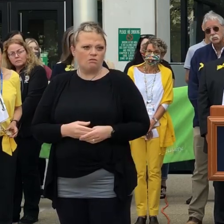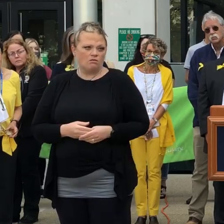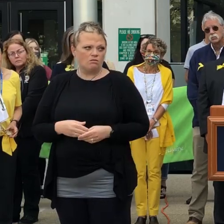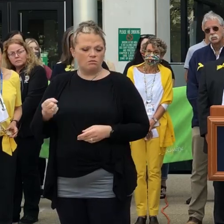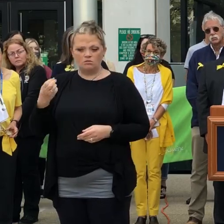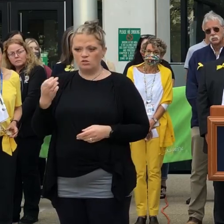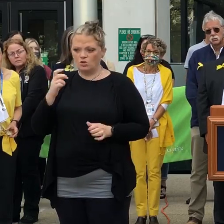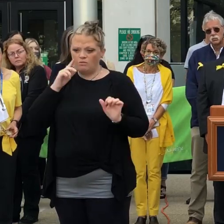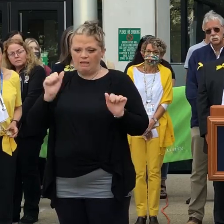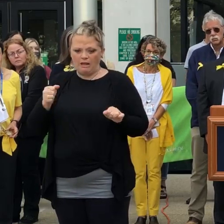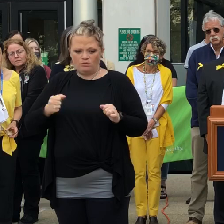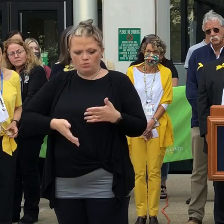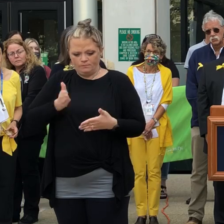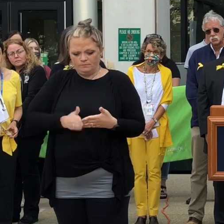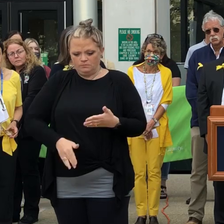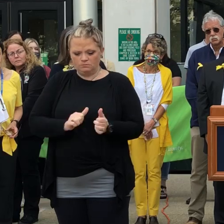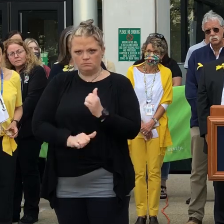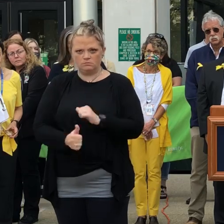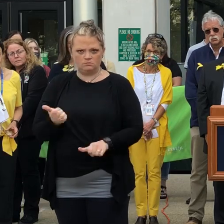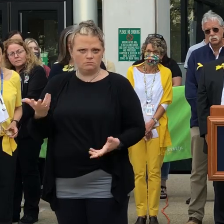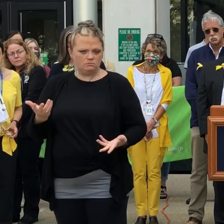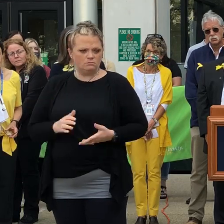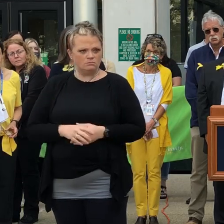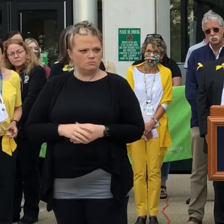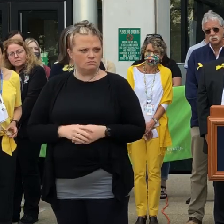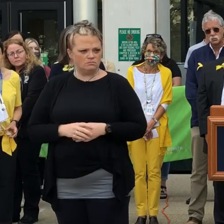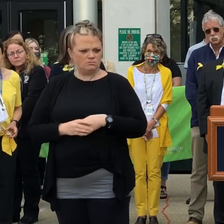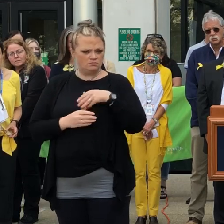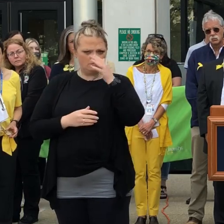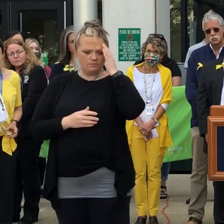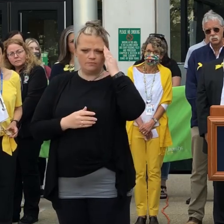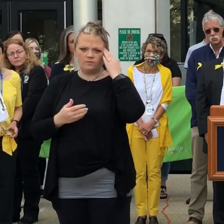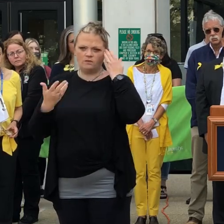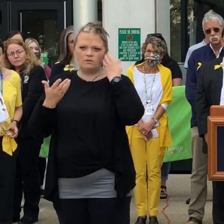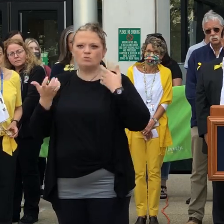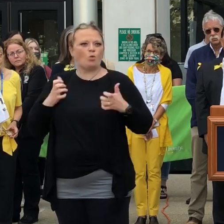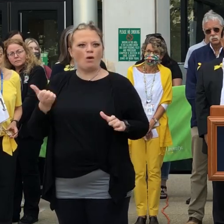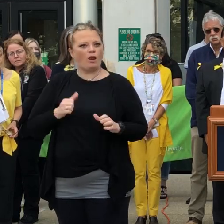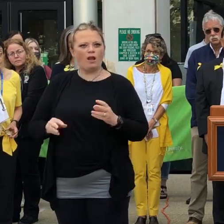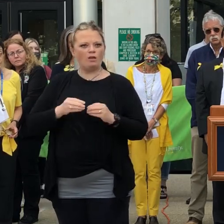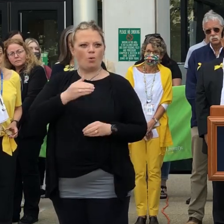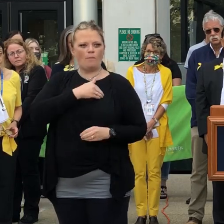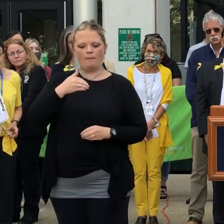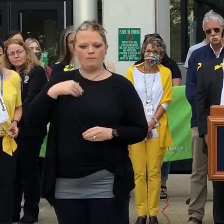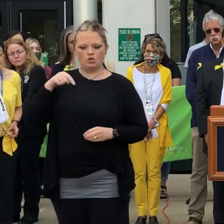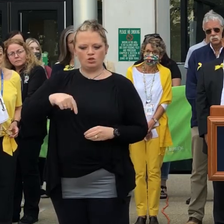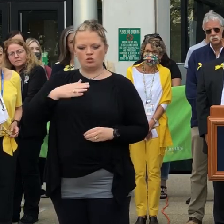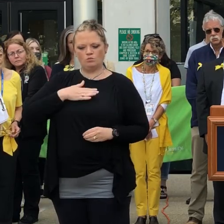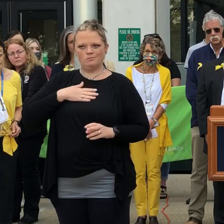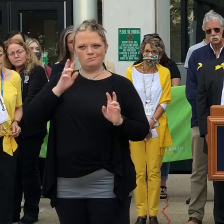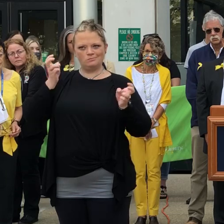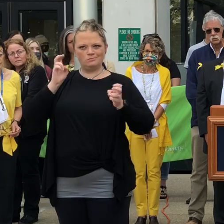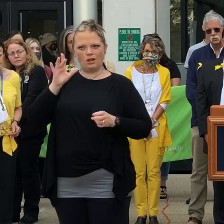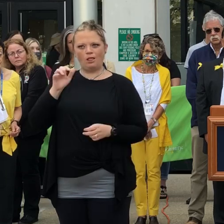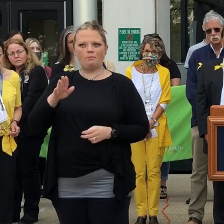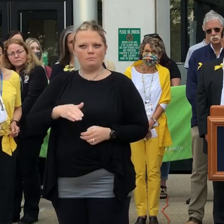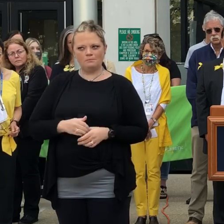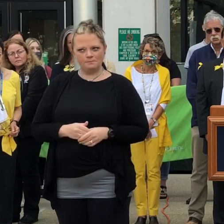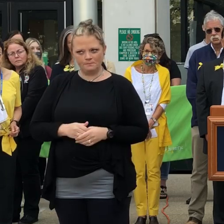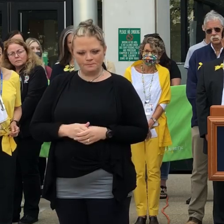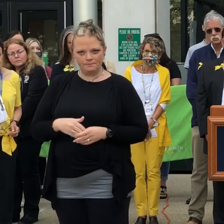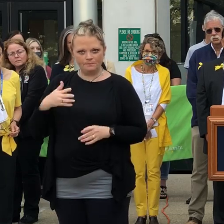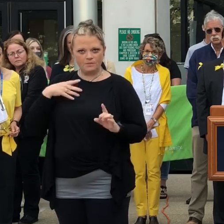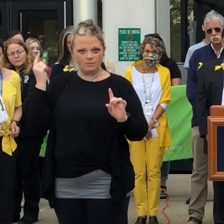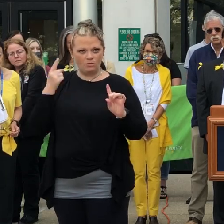complete suicide. Like I said, we don't want any more members to our exclusive club, and our goal is